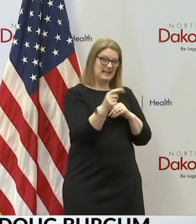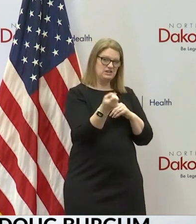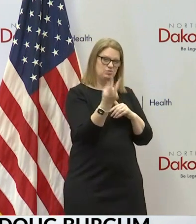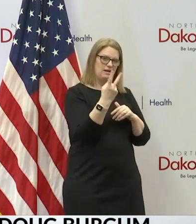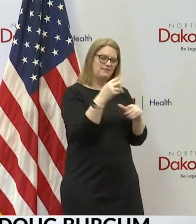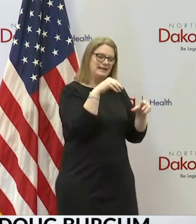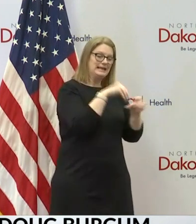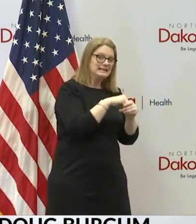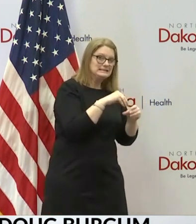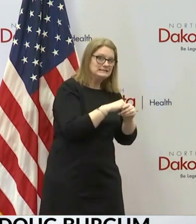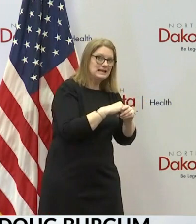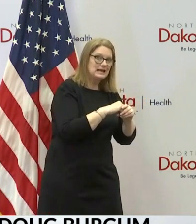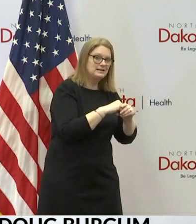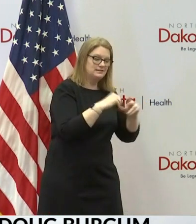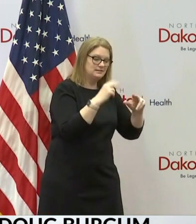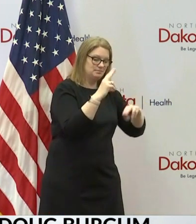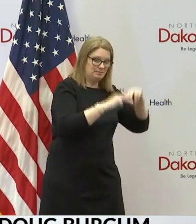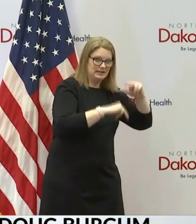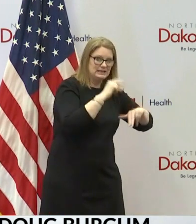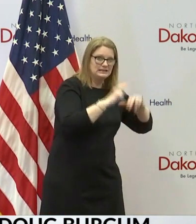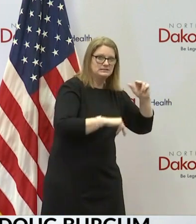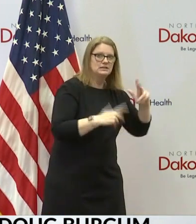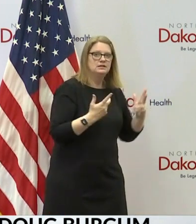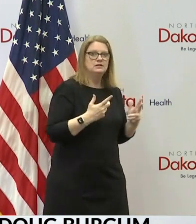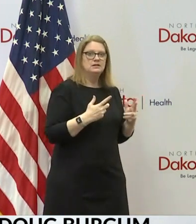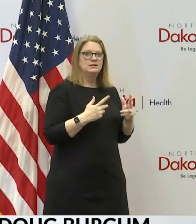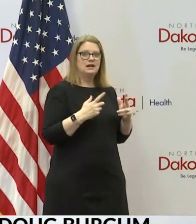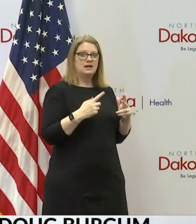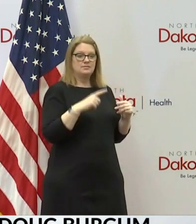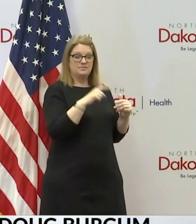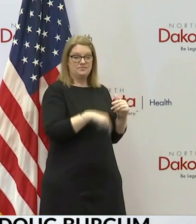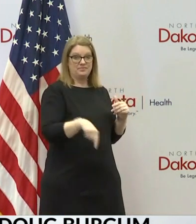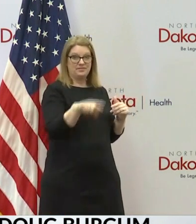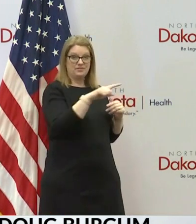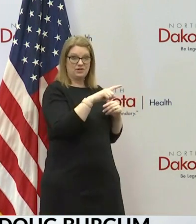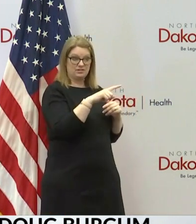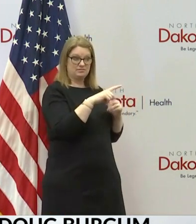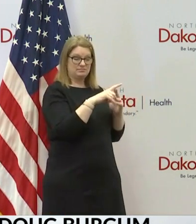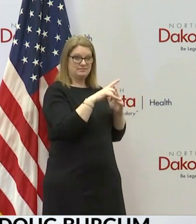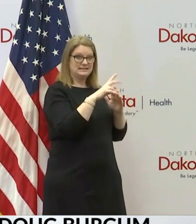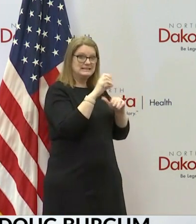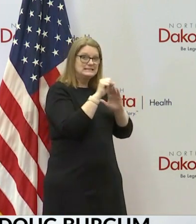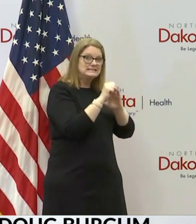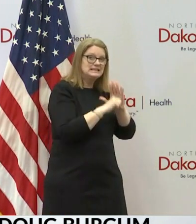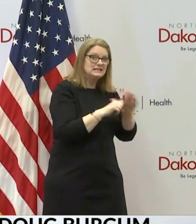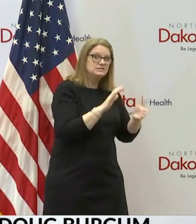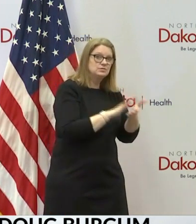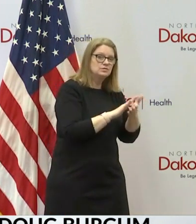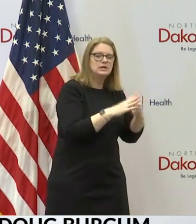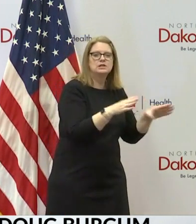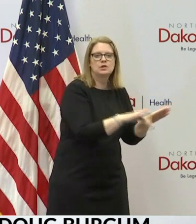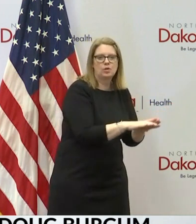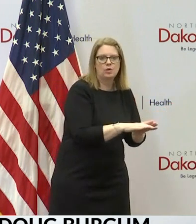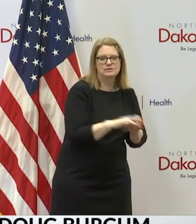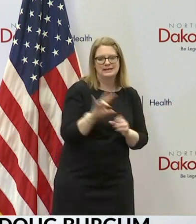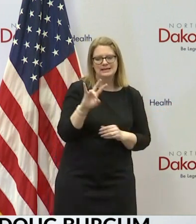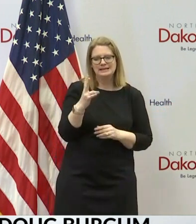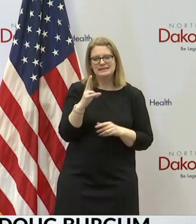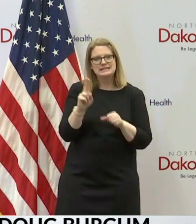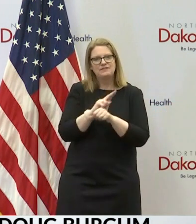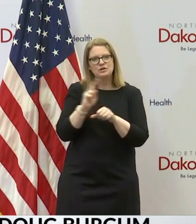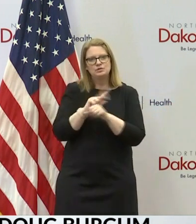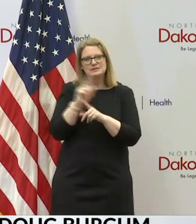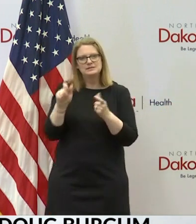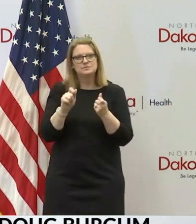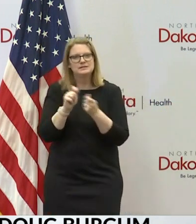facilities in state K through 12 public schools remains closed except for the 7 uses specified in the